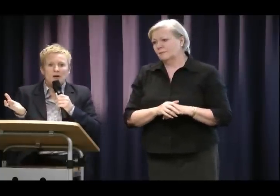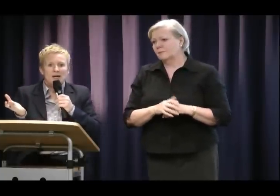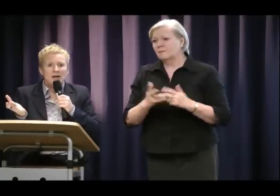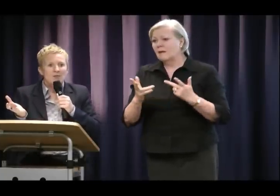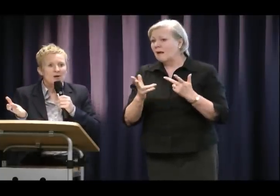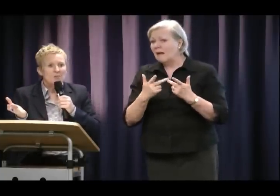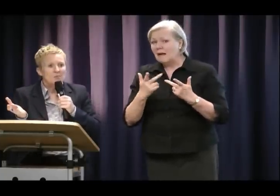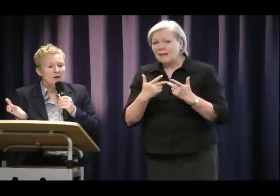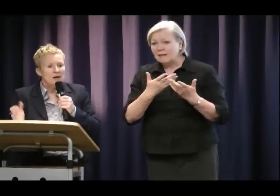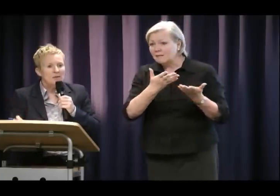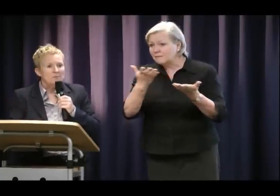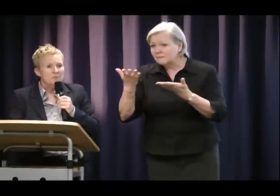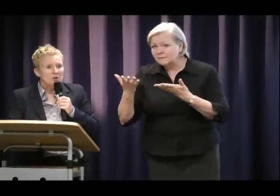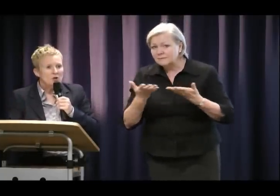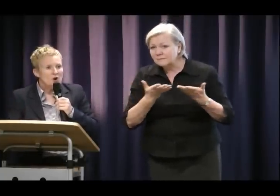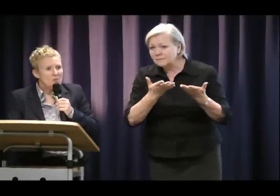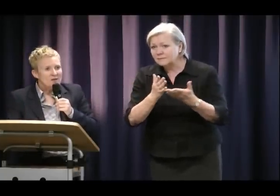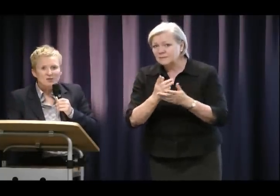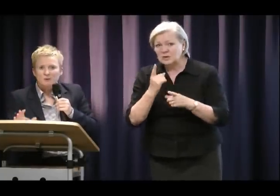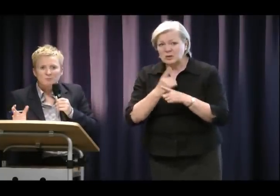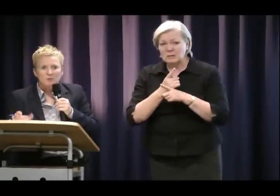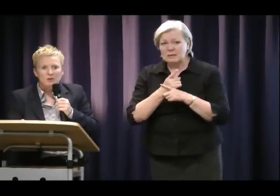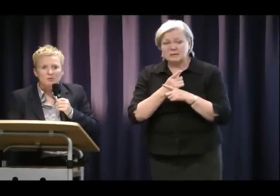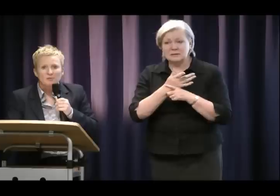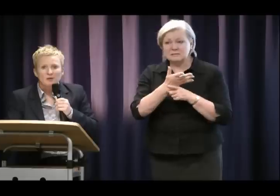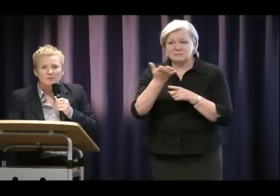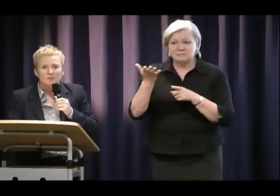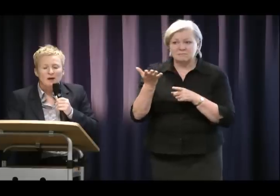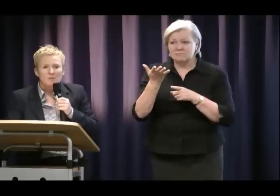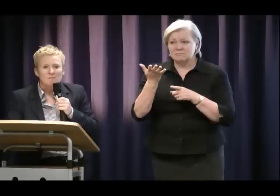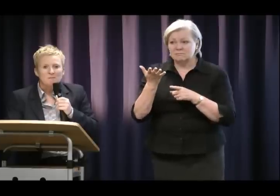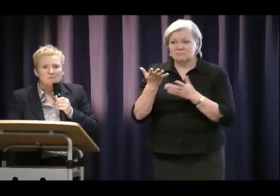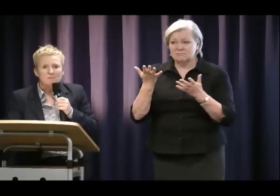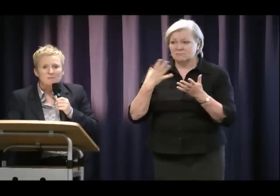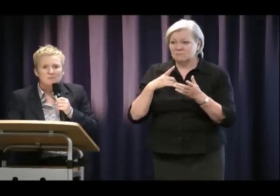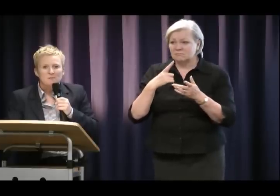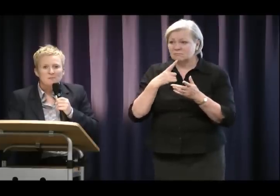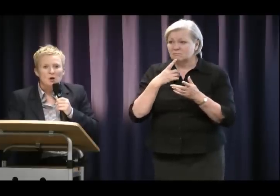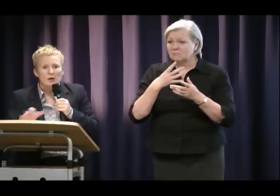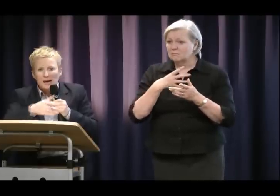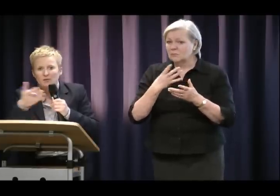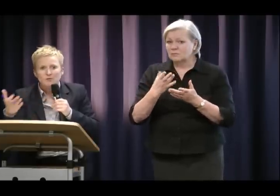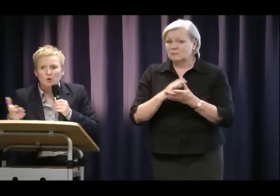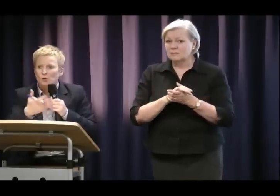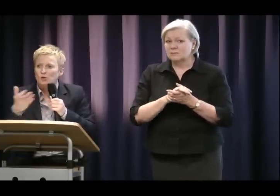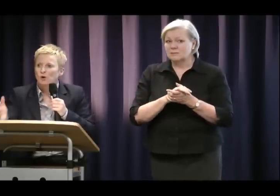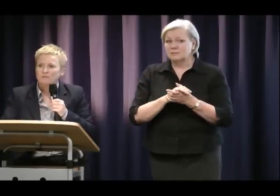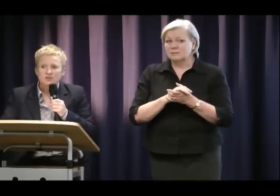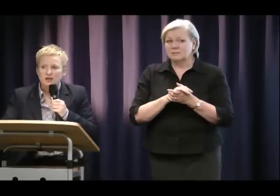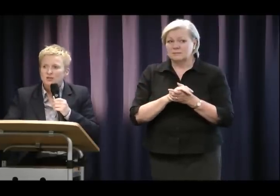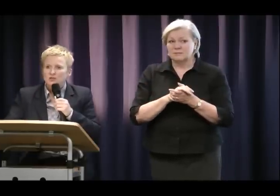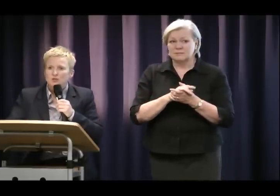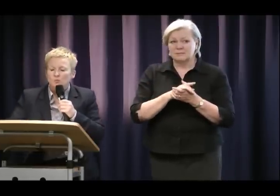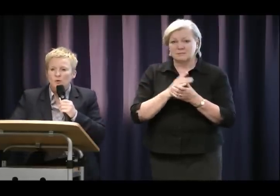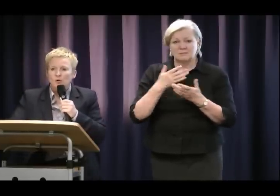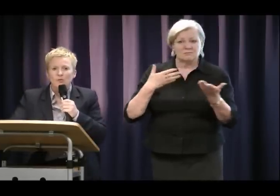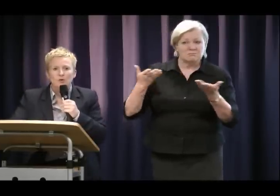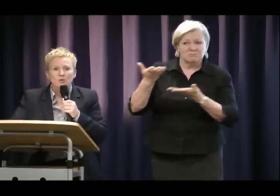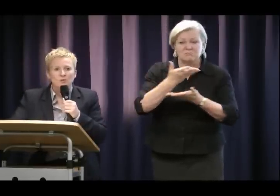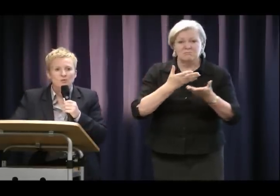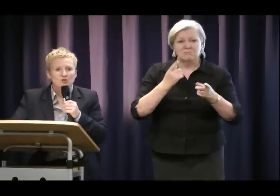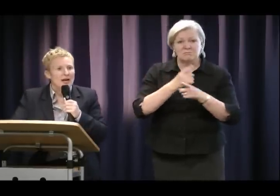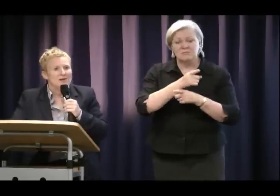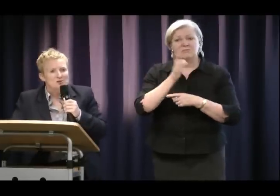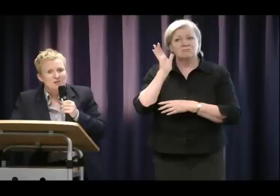Are there any other comments, people that have, you know, now that you've heard the conversation, you want